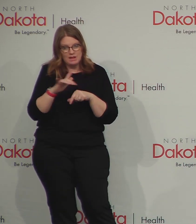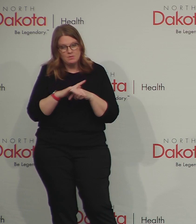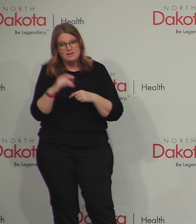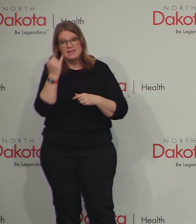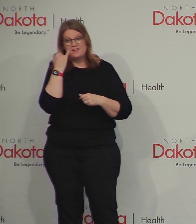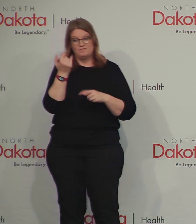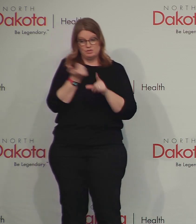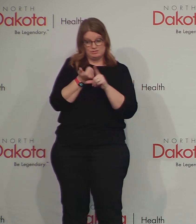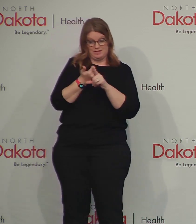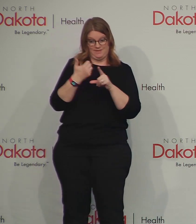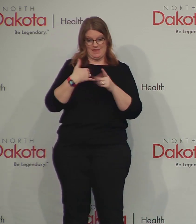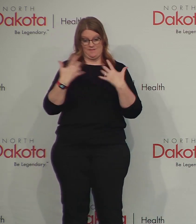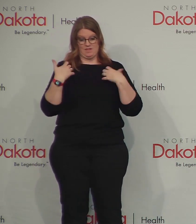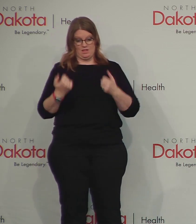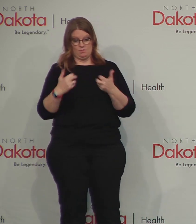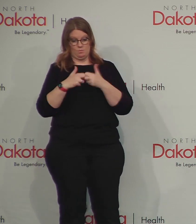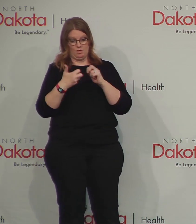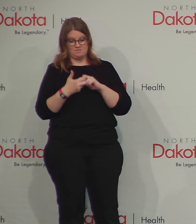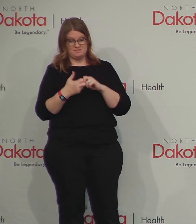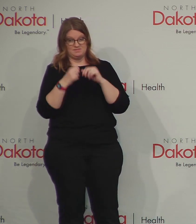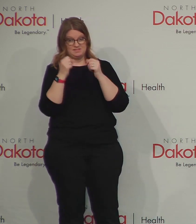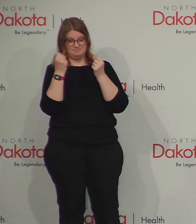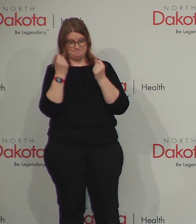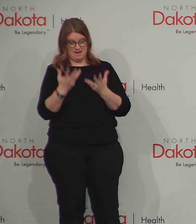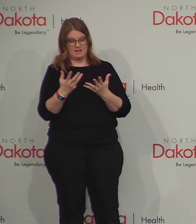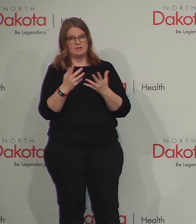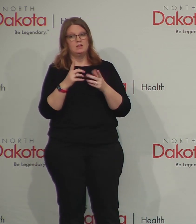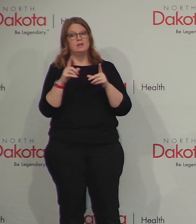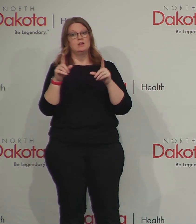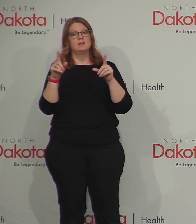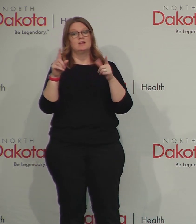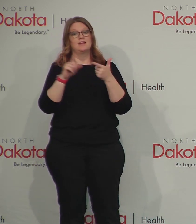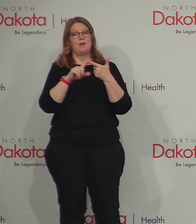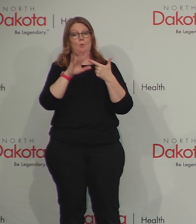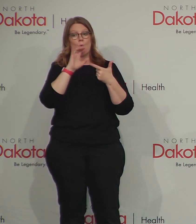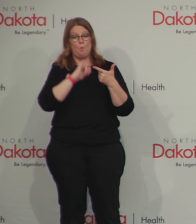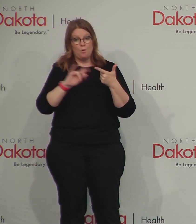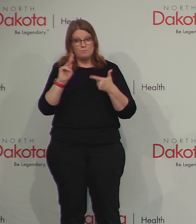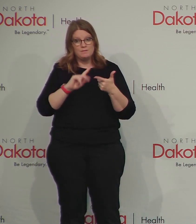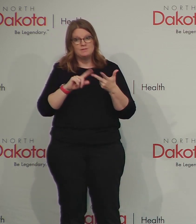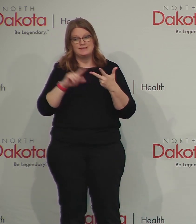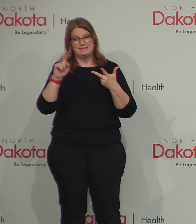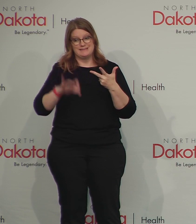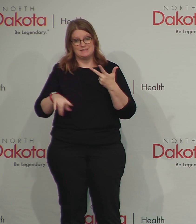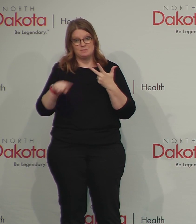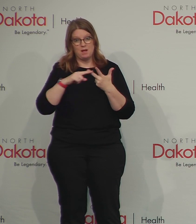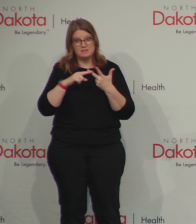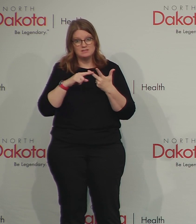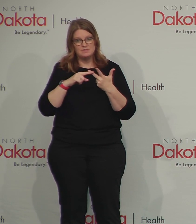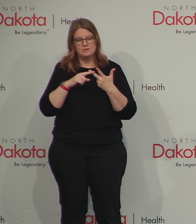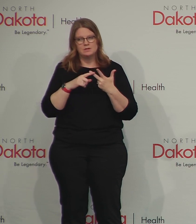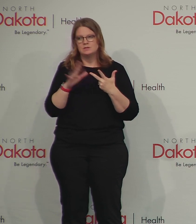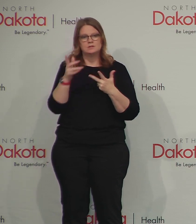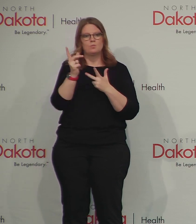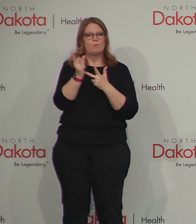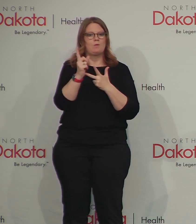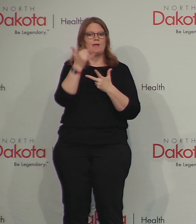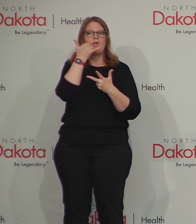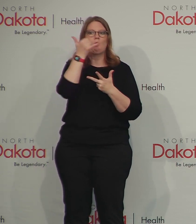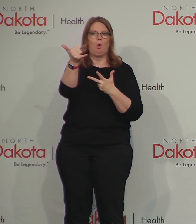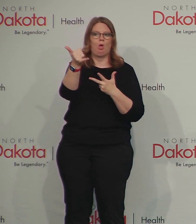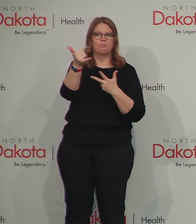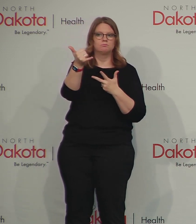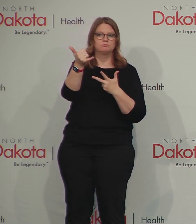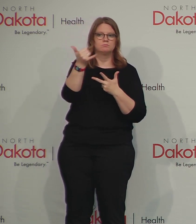vulnerable and elderly and test positive and feel okay, that's the time to call the doctor and say, should I be getting on